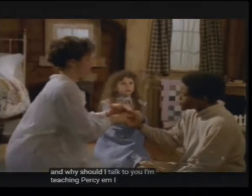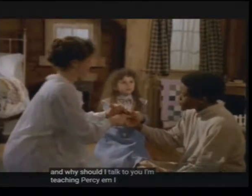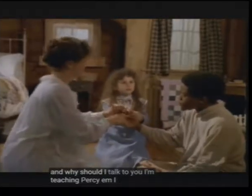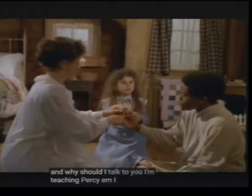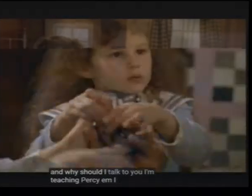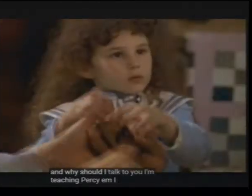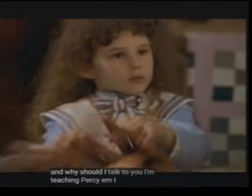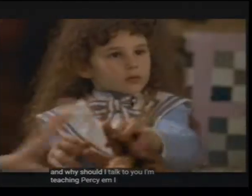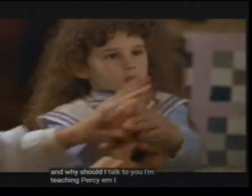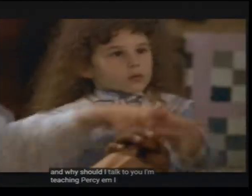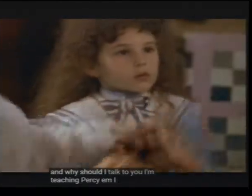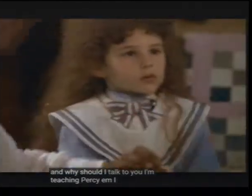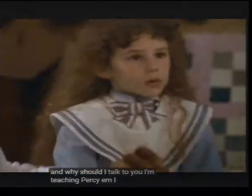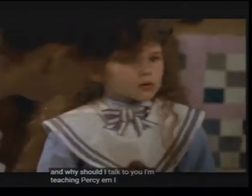M-I-L-K.